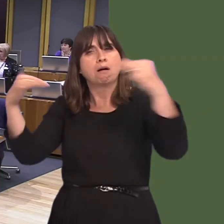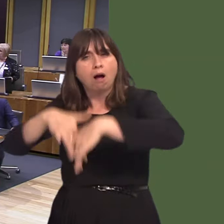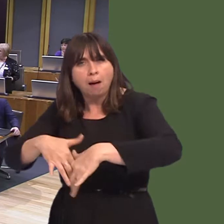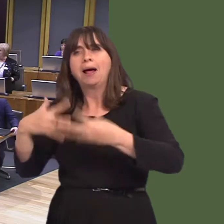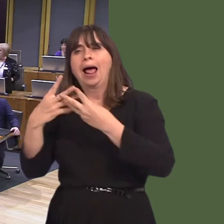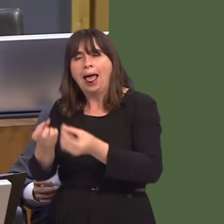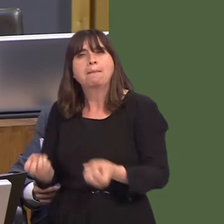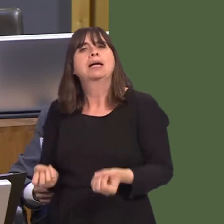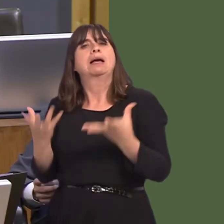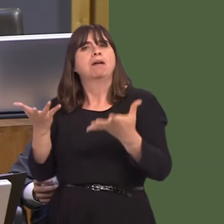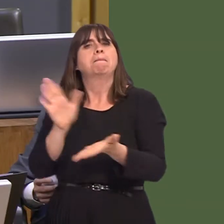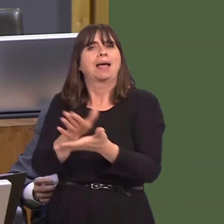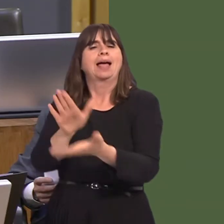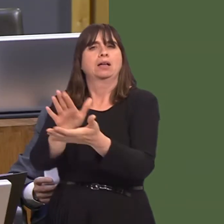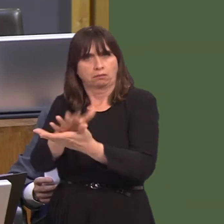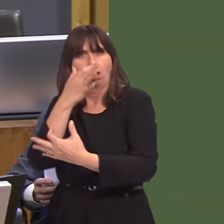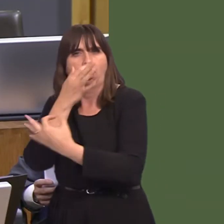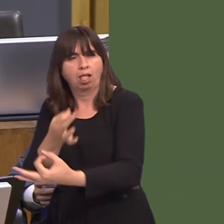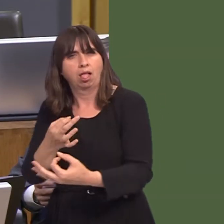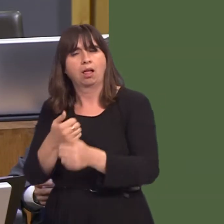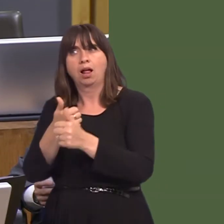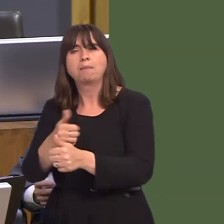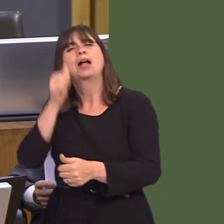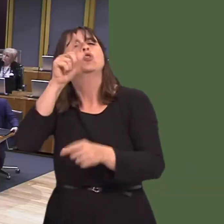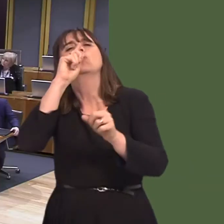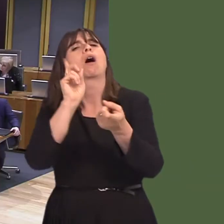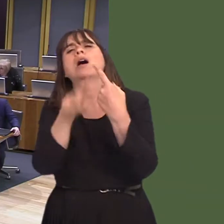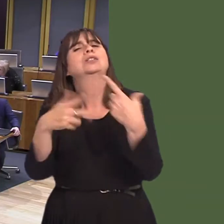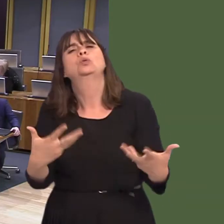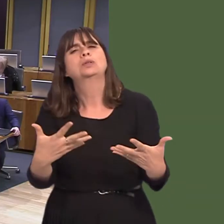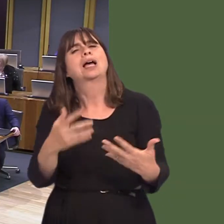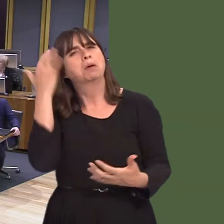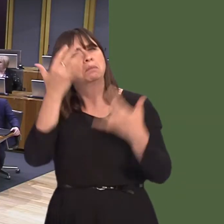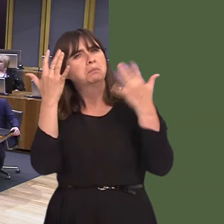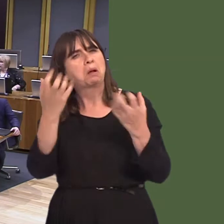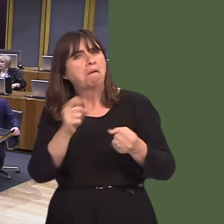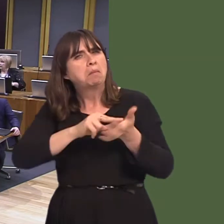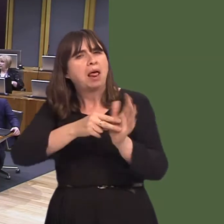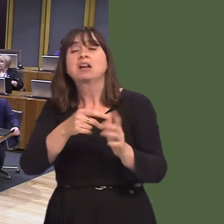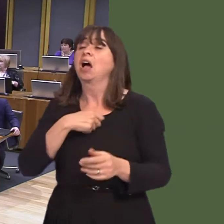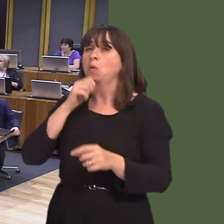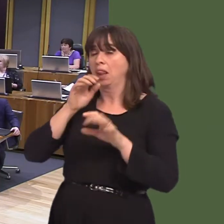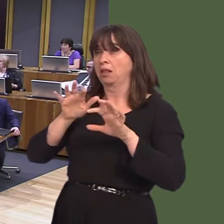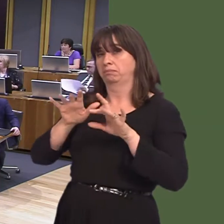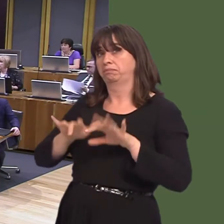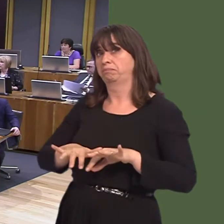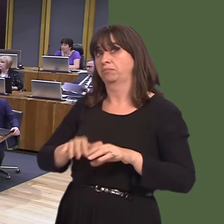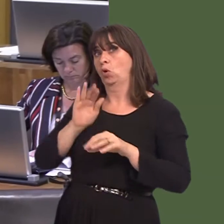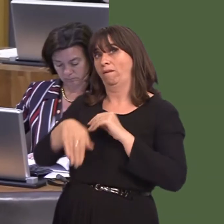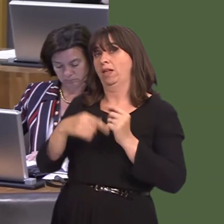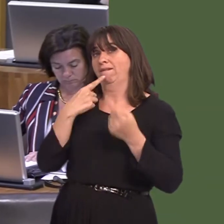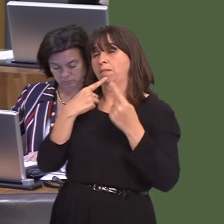answer, I'd be grateful, because I'd like to know who's actually picking at the tab for the support that we're offering. No, I'm happy to write to the member with that